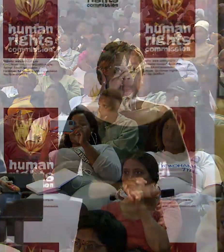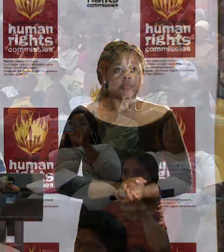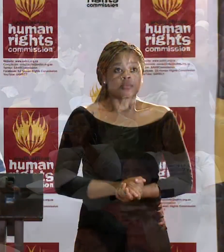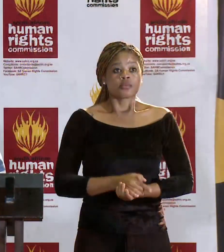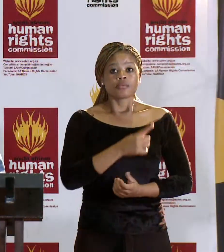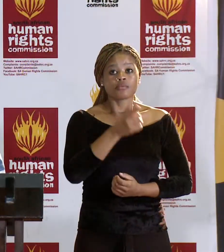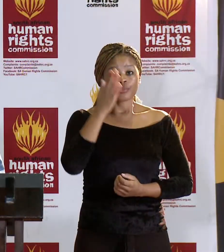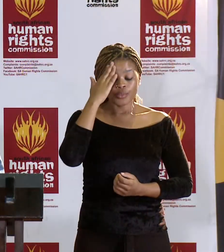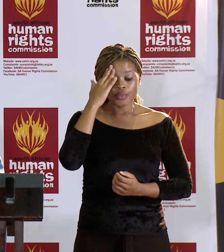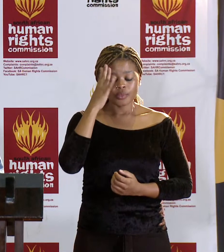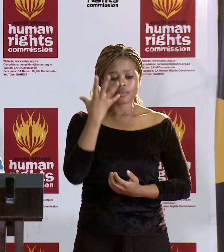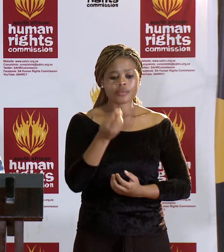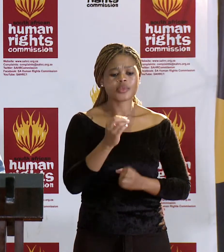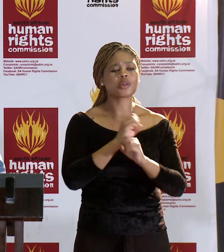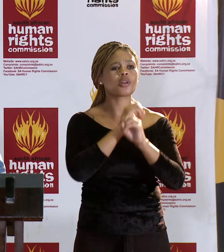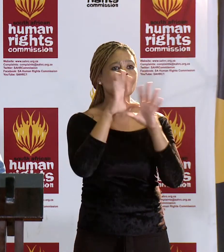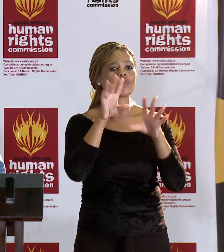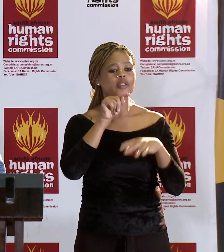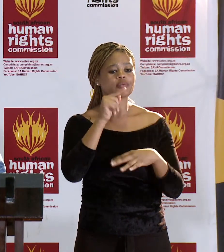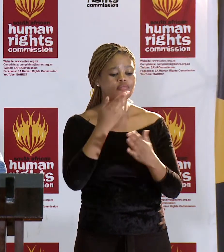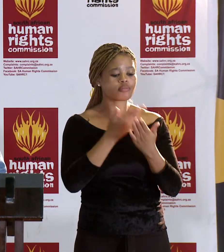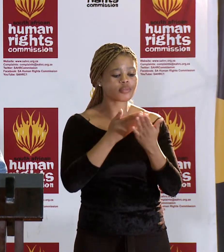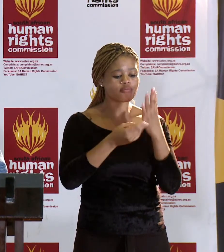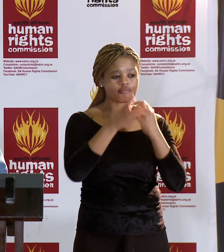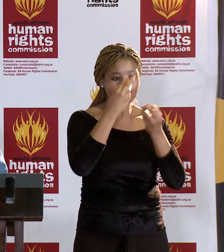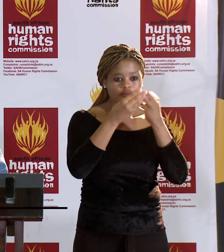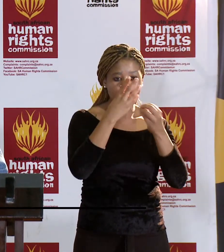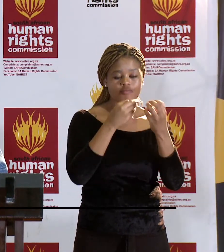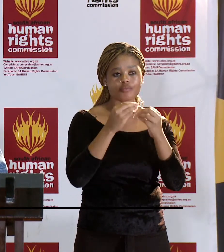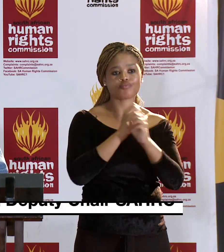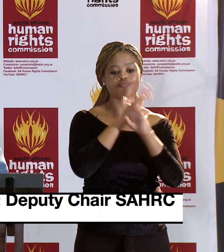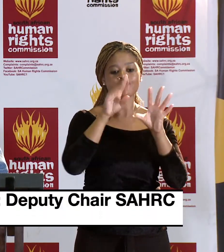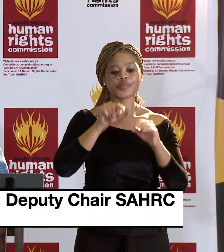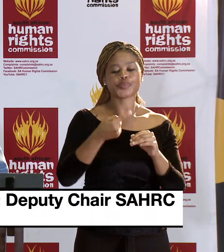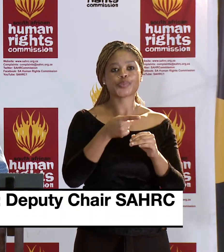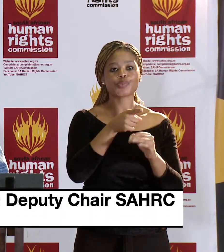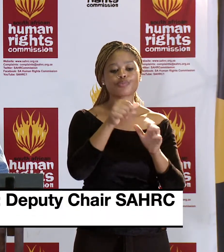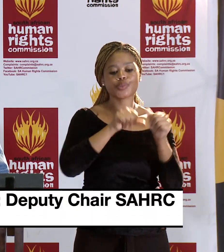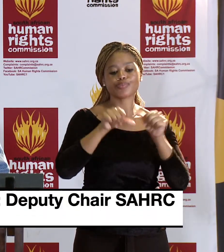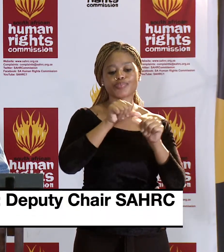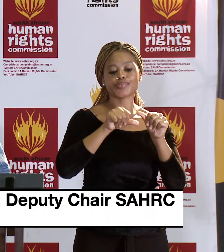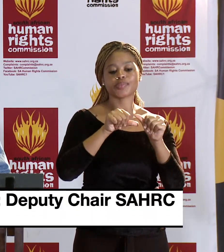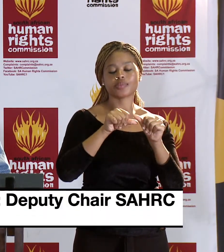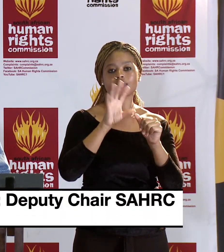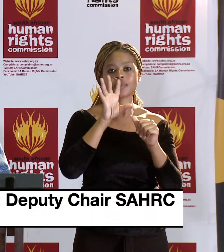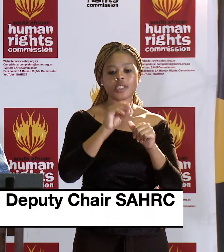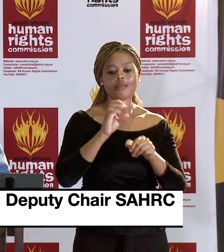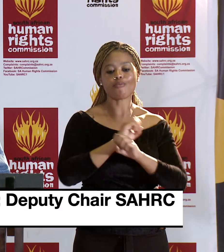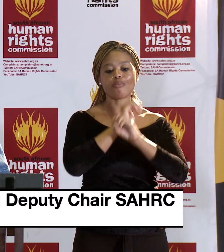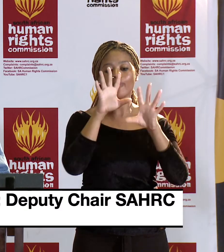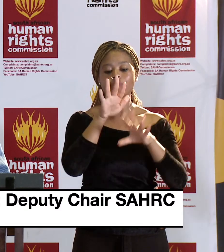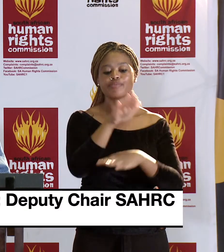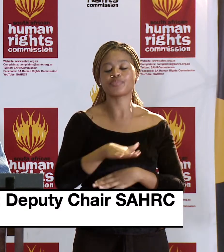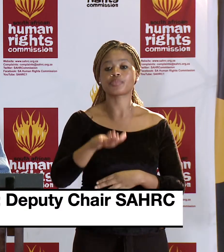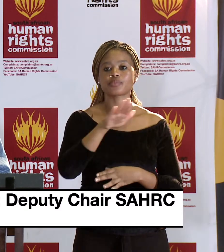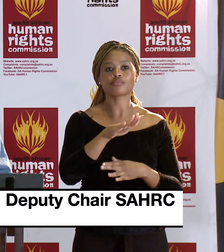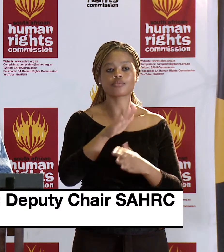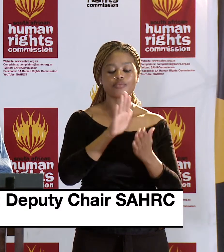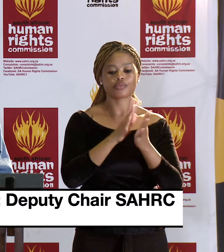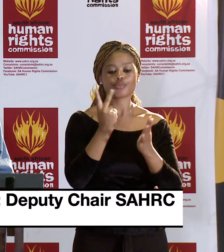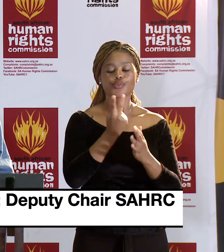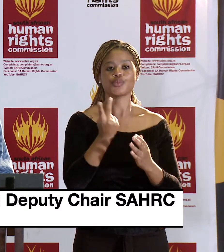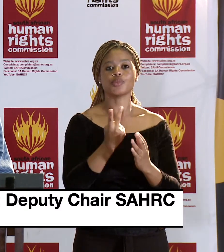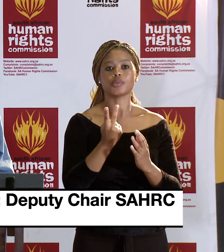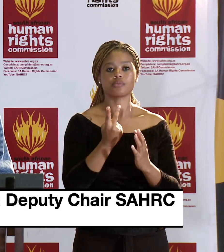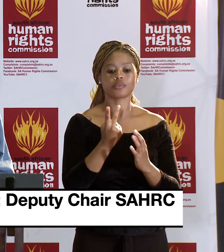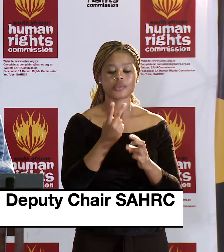know that you can have some wonderful things, you can learn some wonderful things on social media, right? It can be a wonderful place, but it can also be